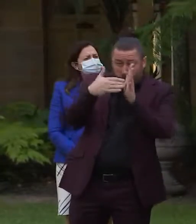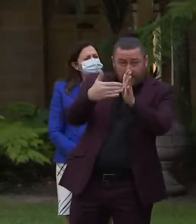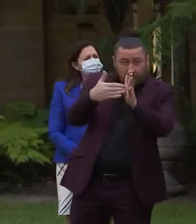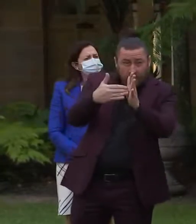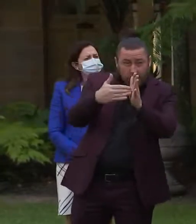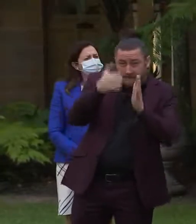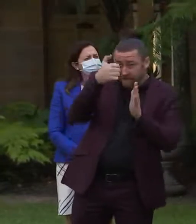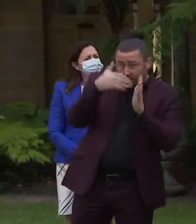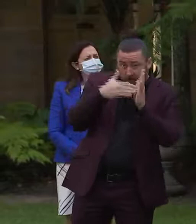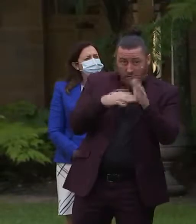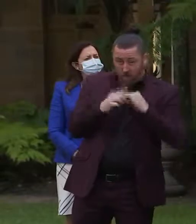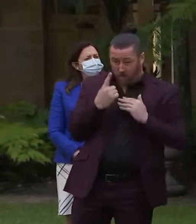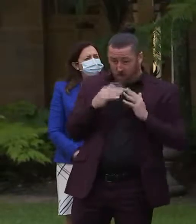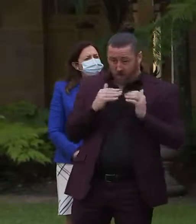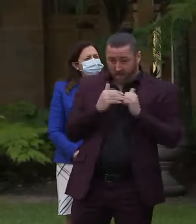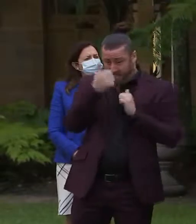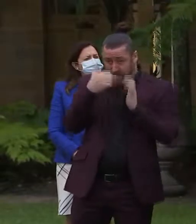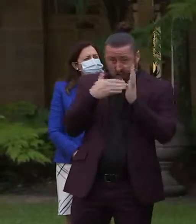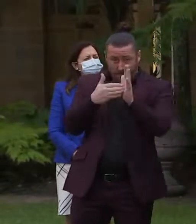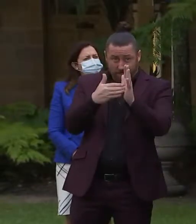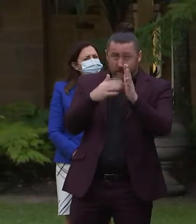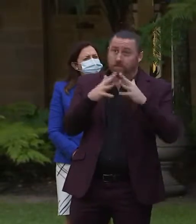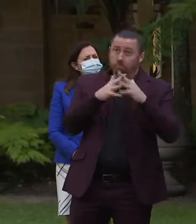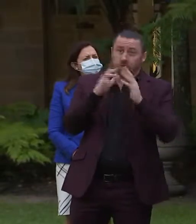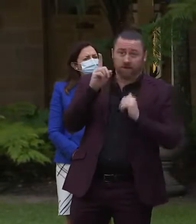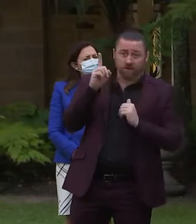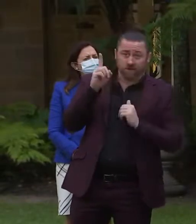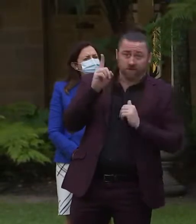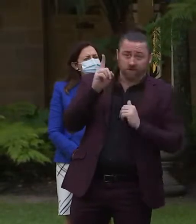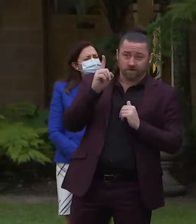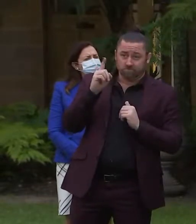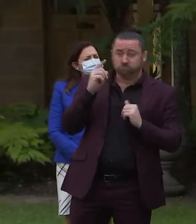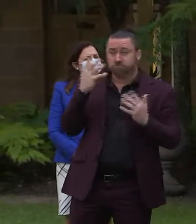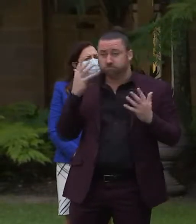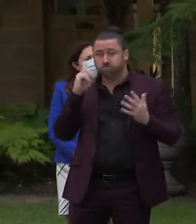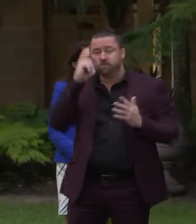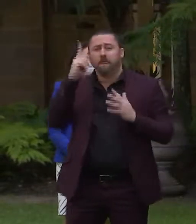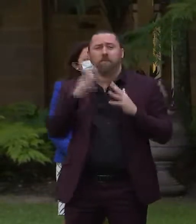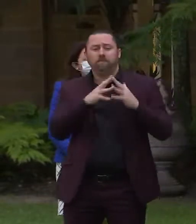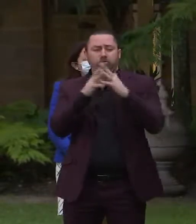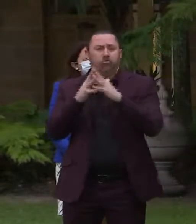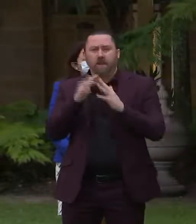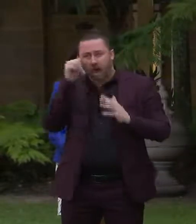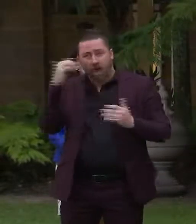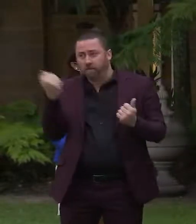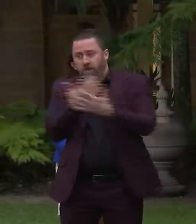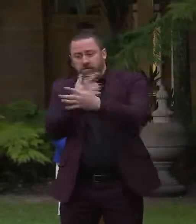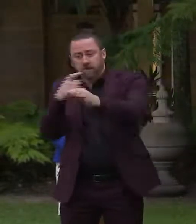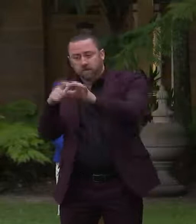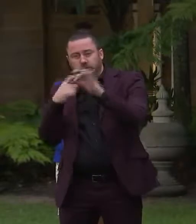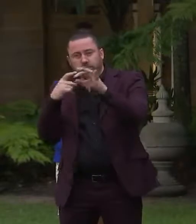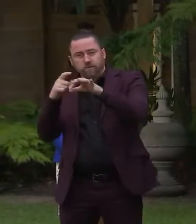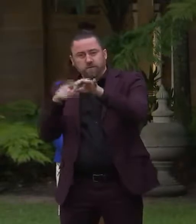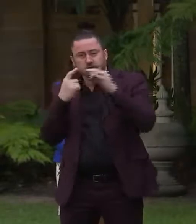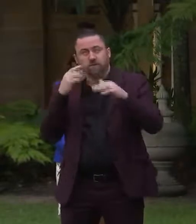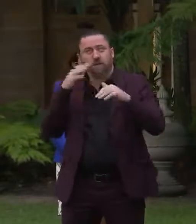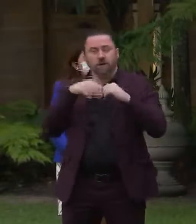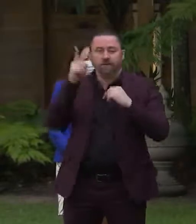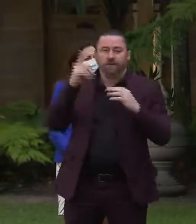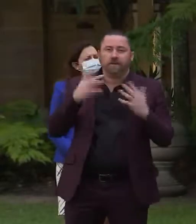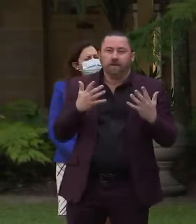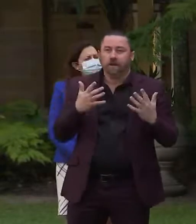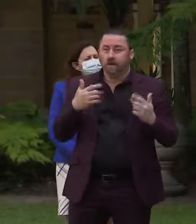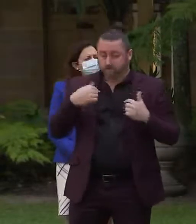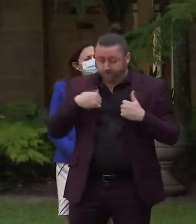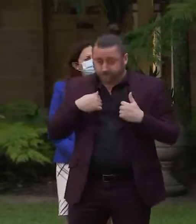in one weekend alone. Now, turning to the states' vaccine rollout, and I note the questions that have been asked. We have